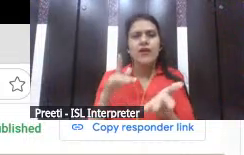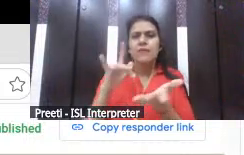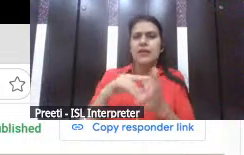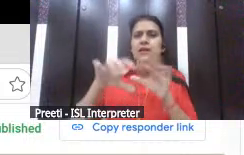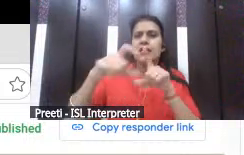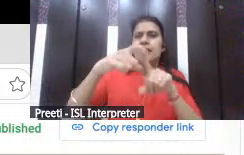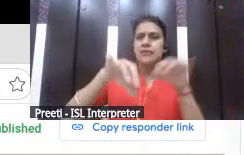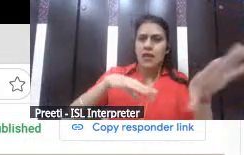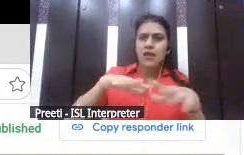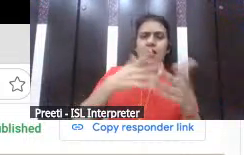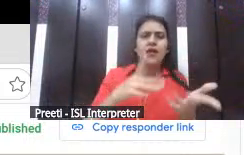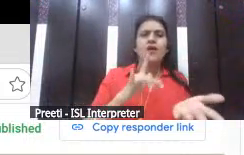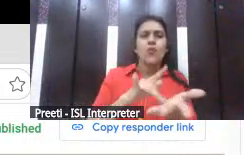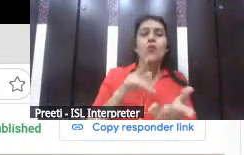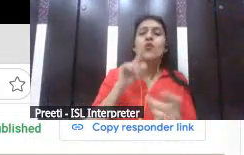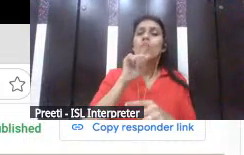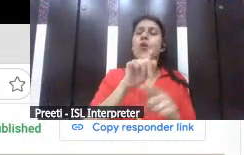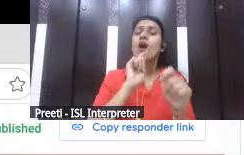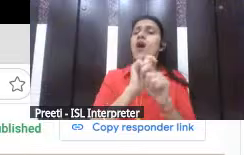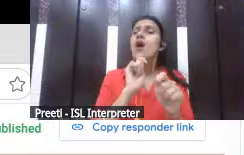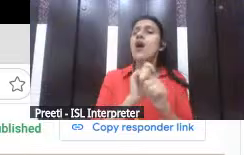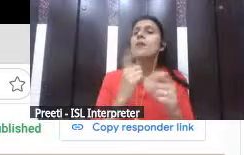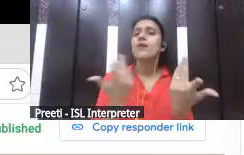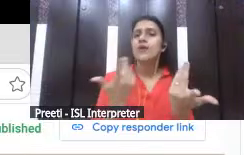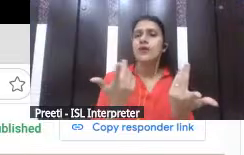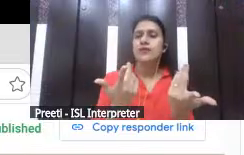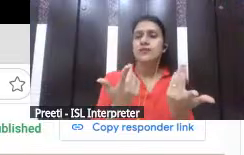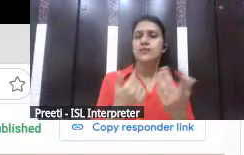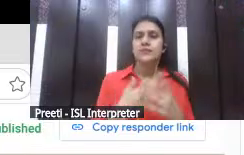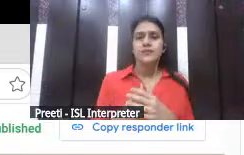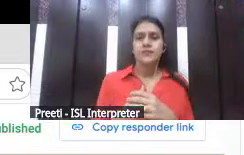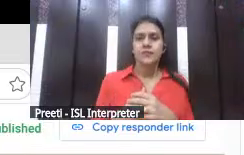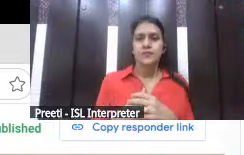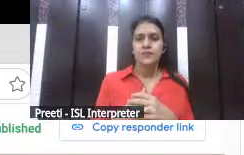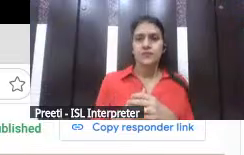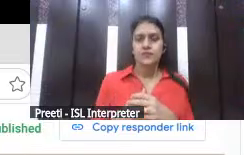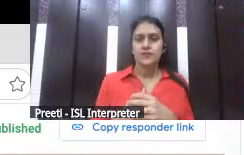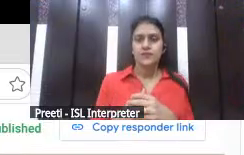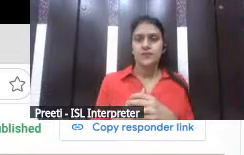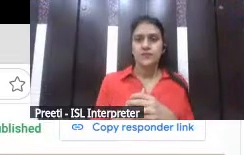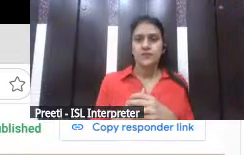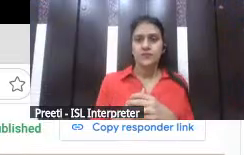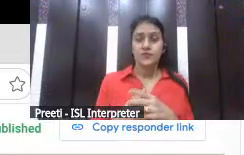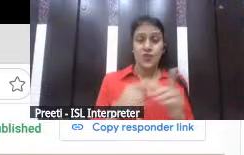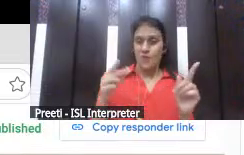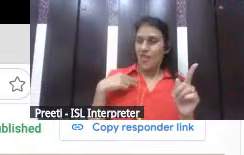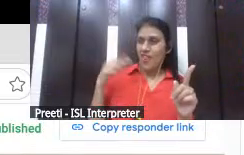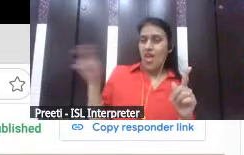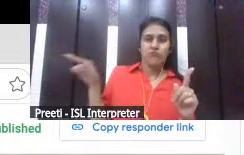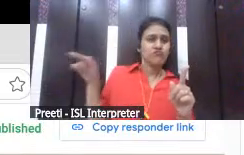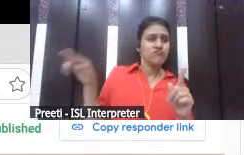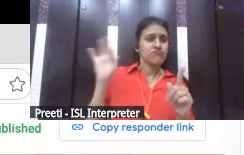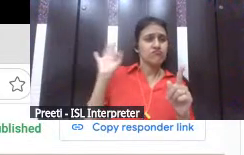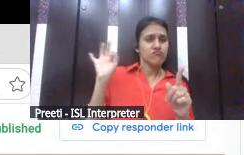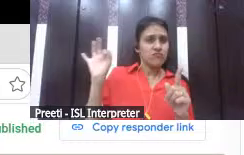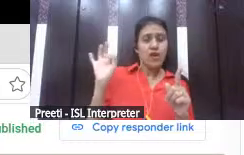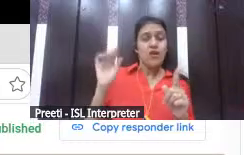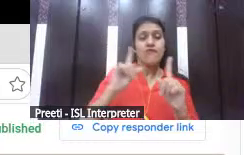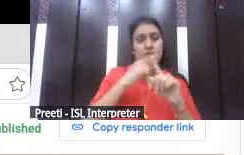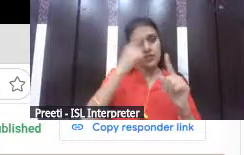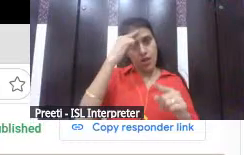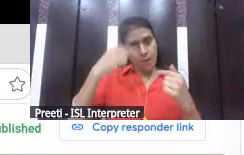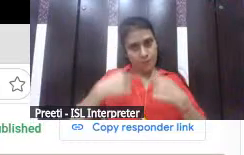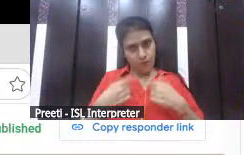information, your nature of employment to understand how you know the person you are nominating.